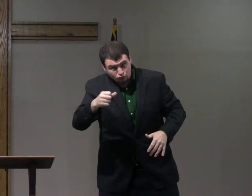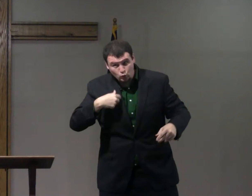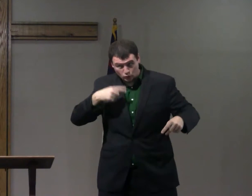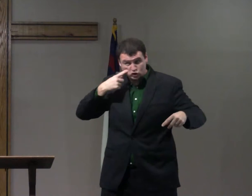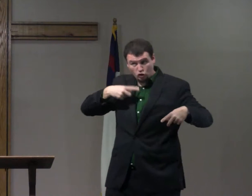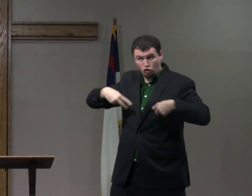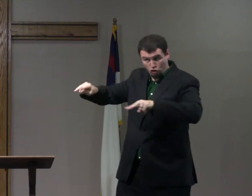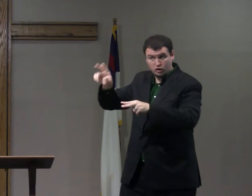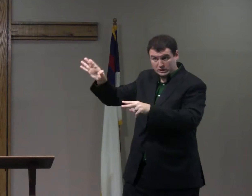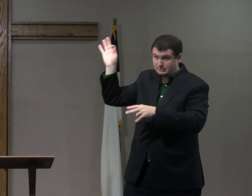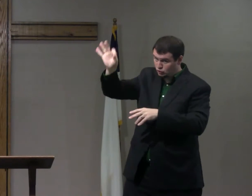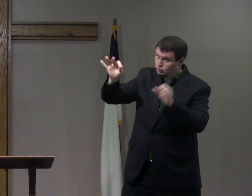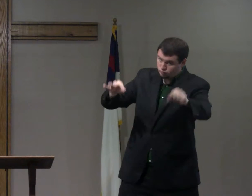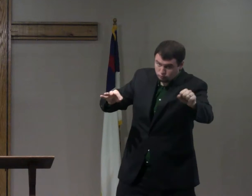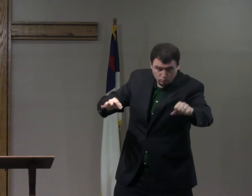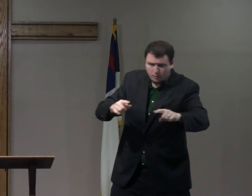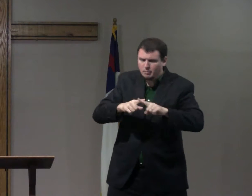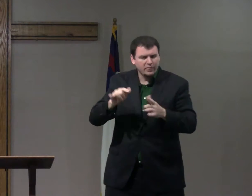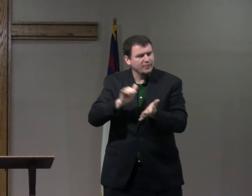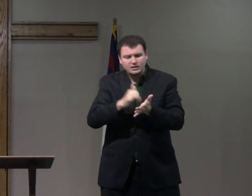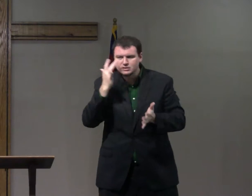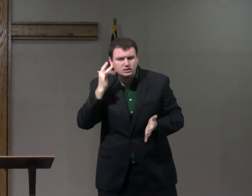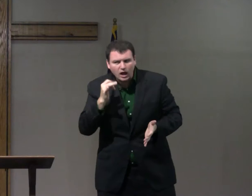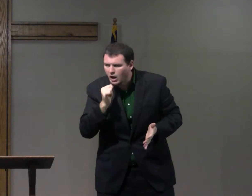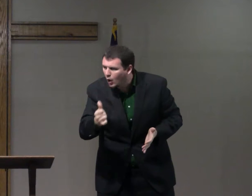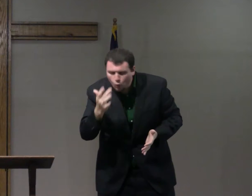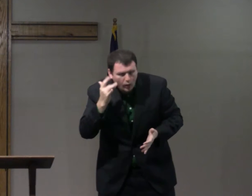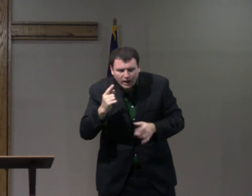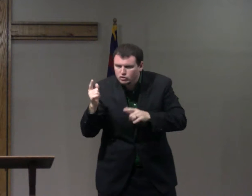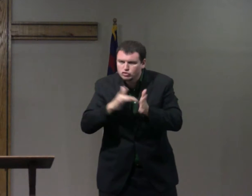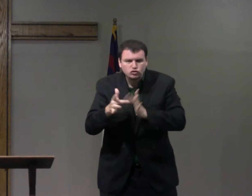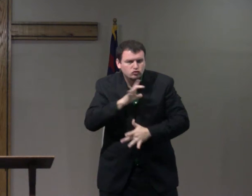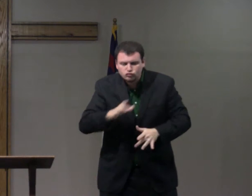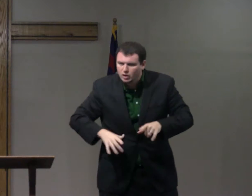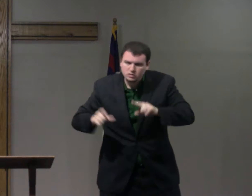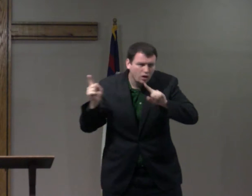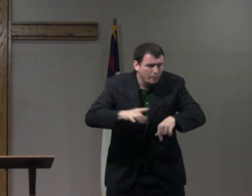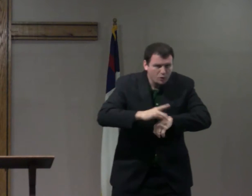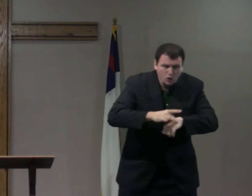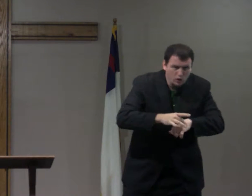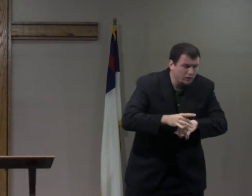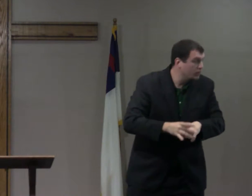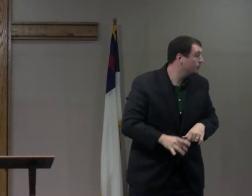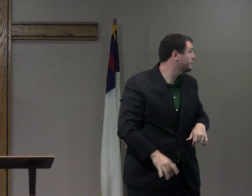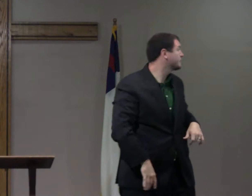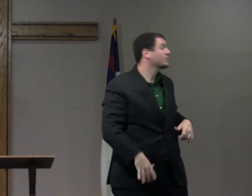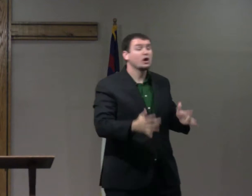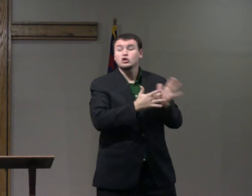He was a great preacher, yes. We look at that. But that's not the only reason why he came to earth.